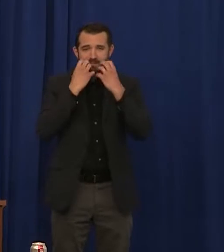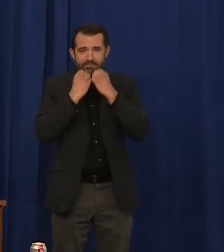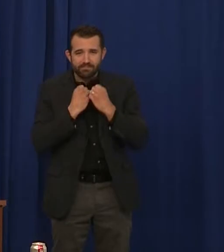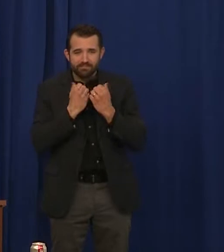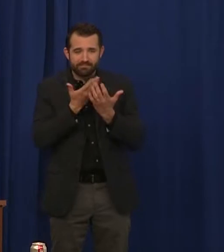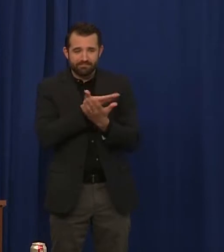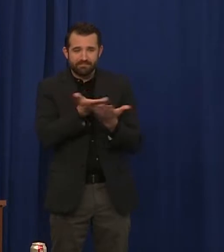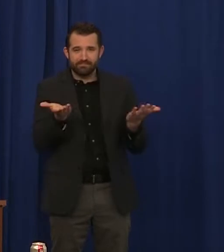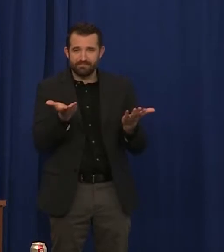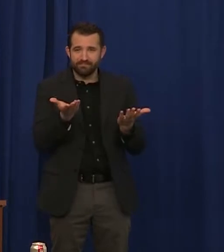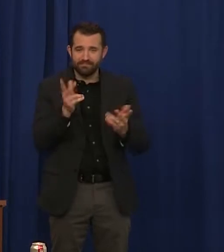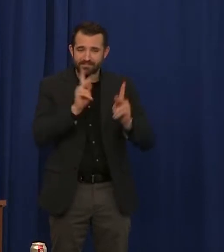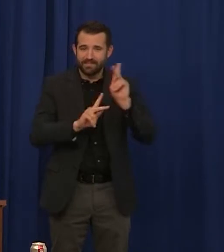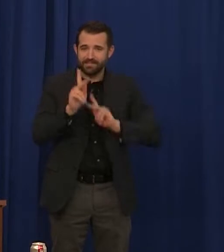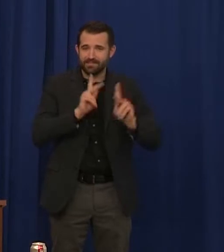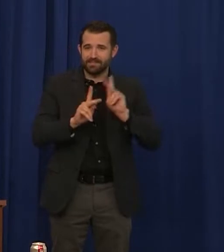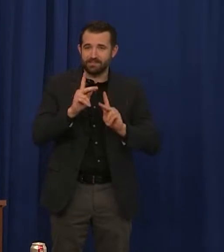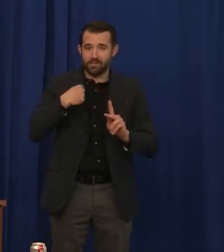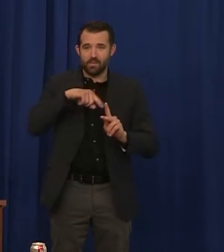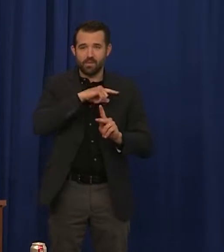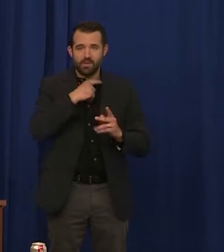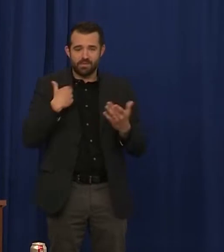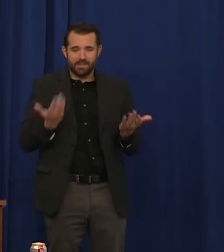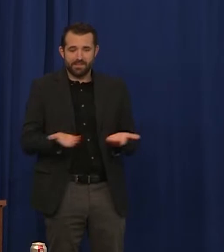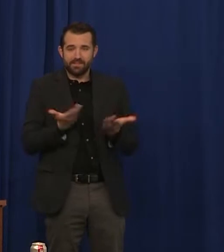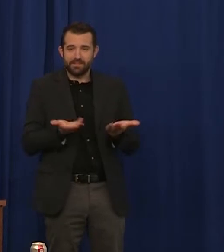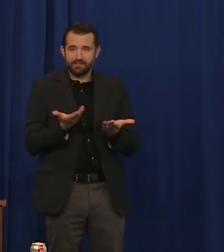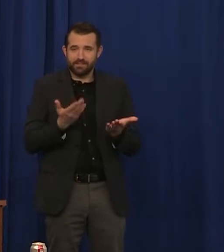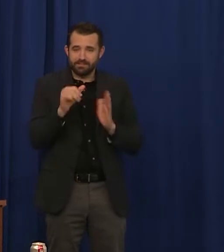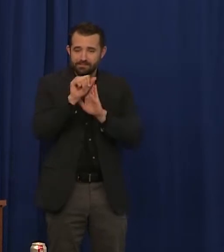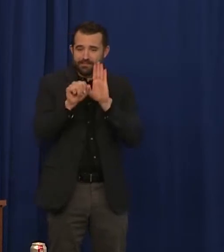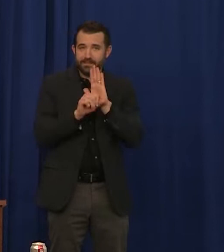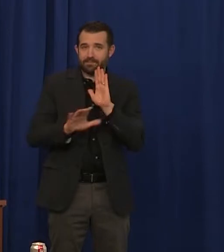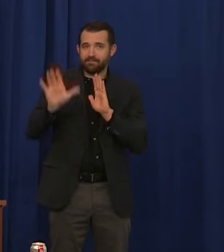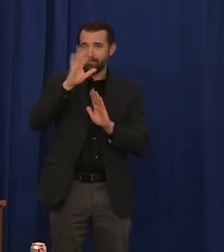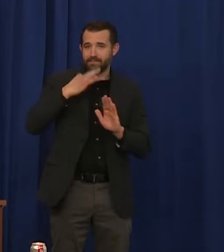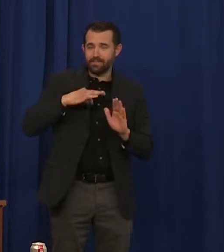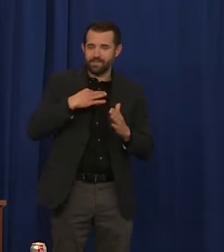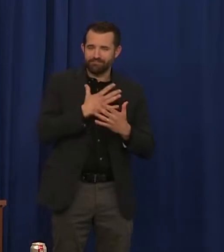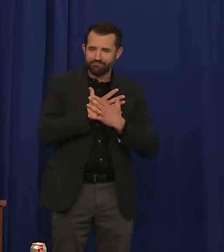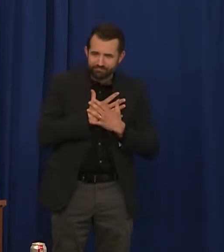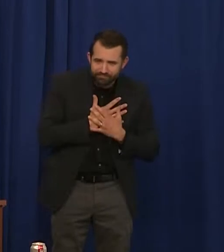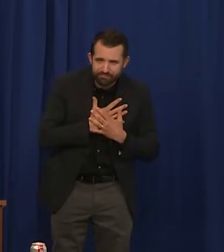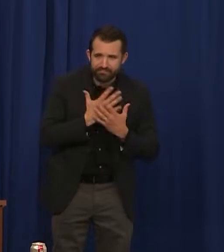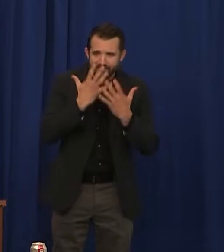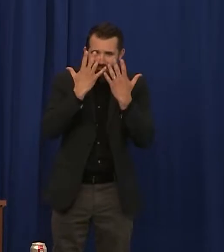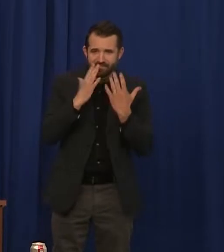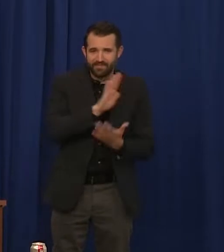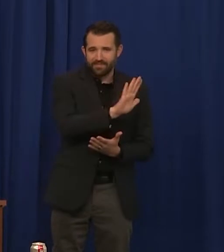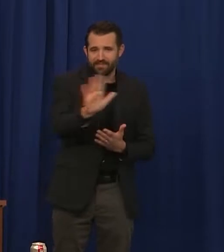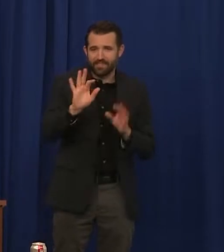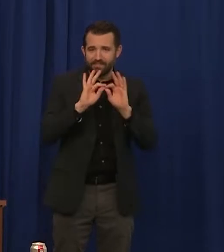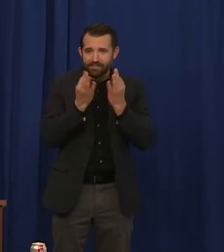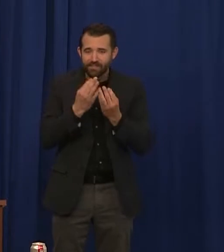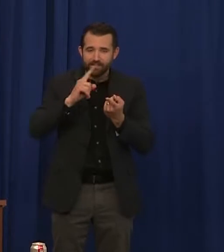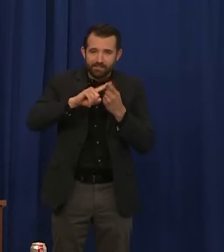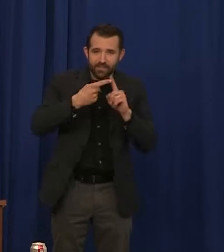all of us at the state, extend our deepest condolences to those family members during this time of their